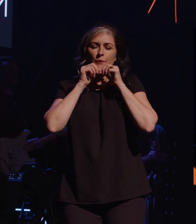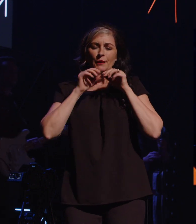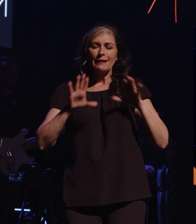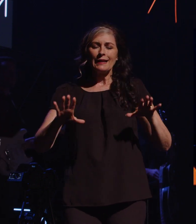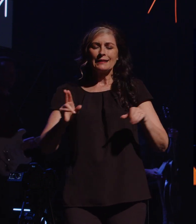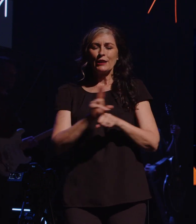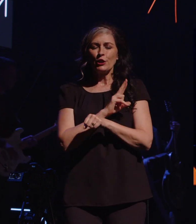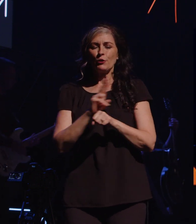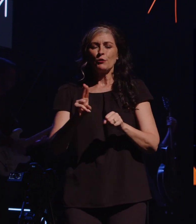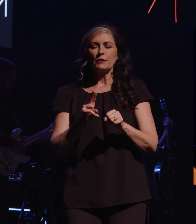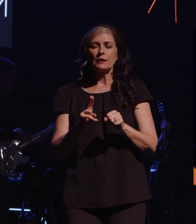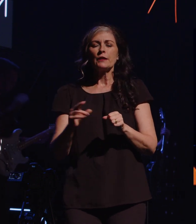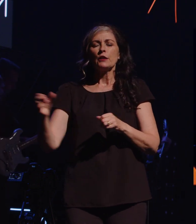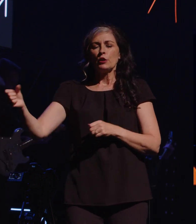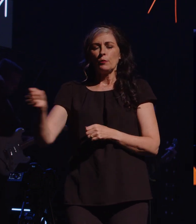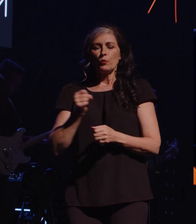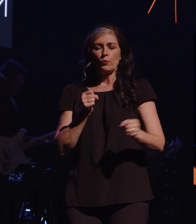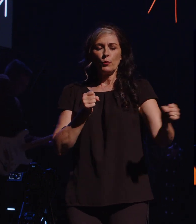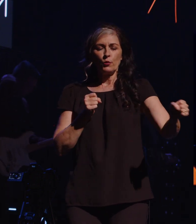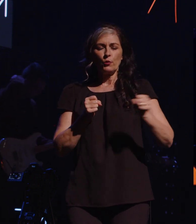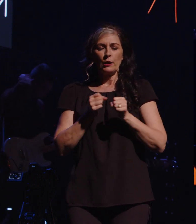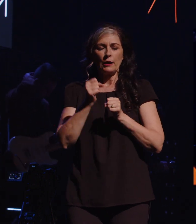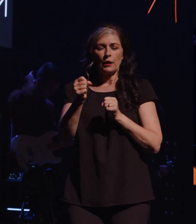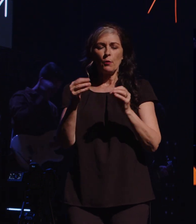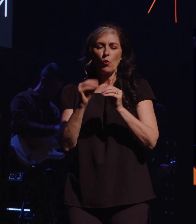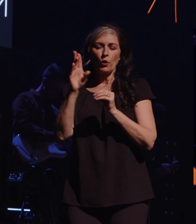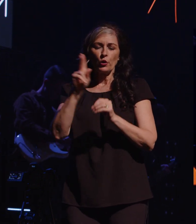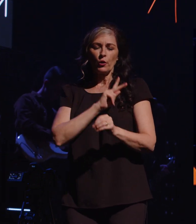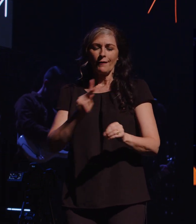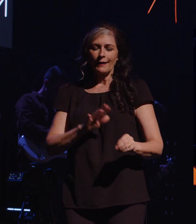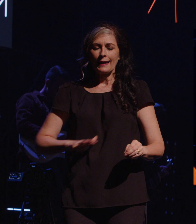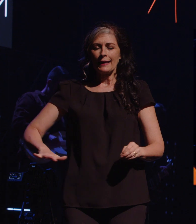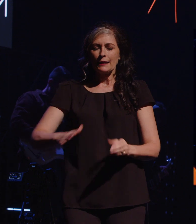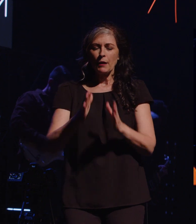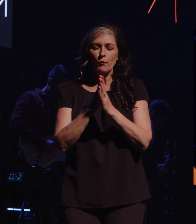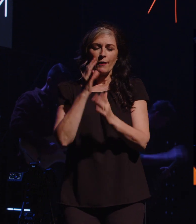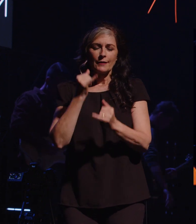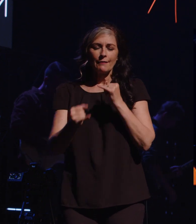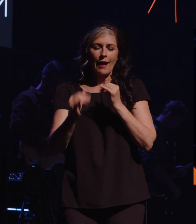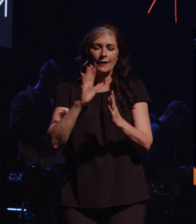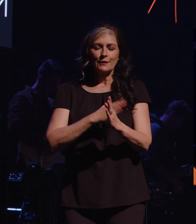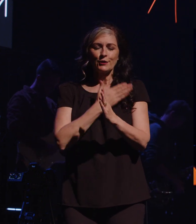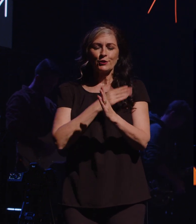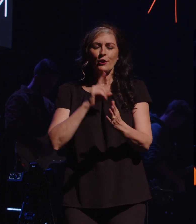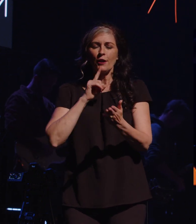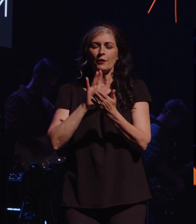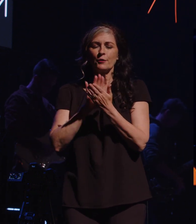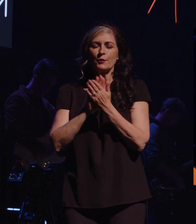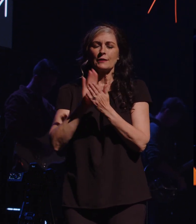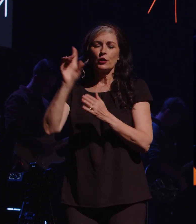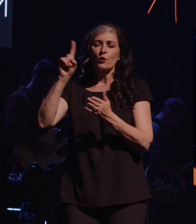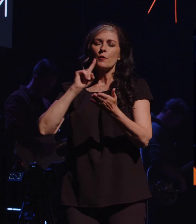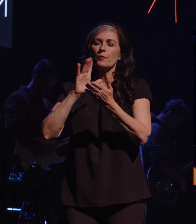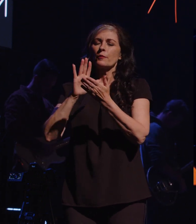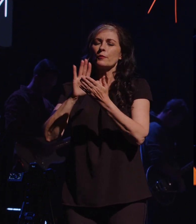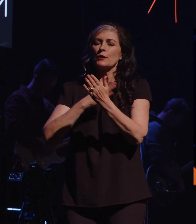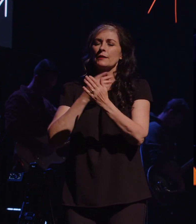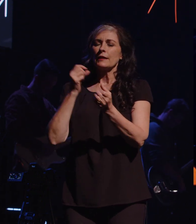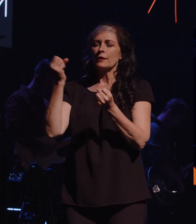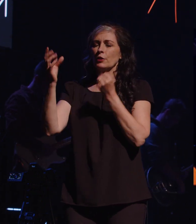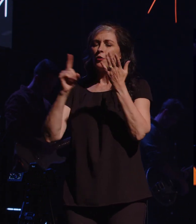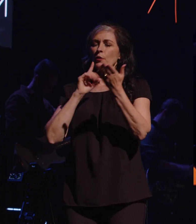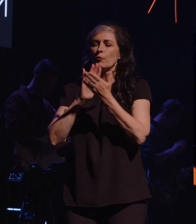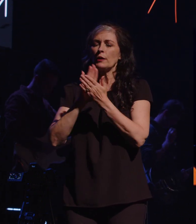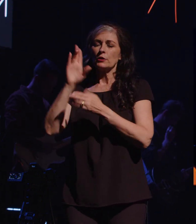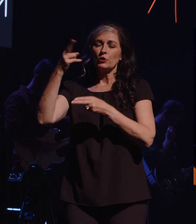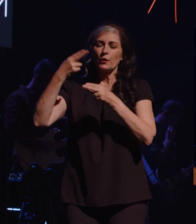use it to bring more into your kingdom. And we pray that this last song that we sing, Lord, that our heart would just sing your praises of how good you are. We pray this all in your name.